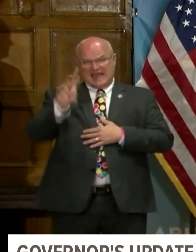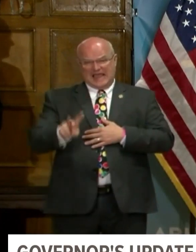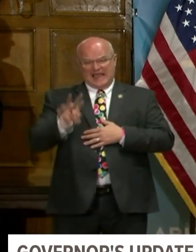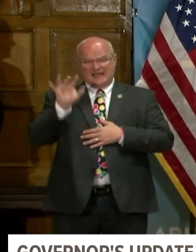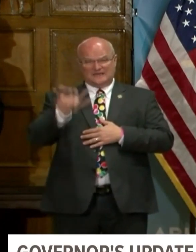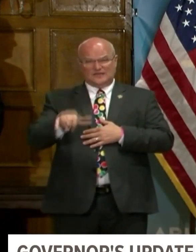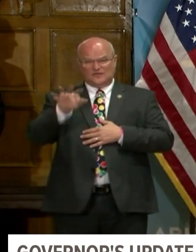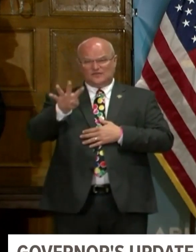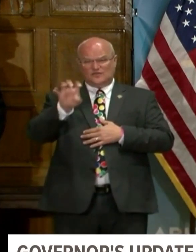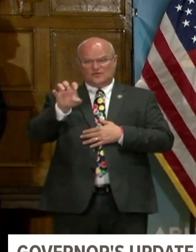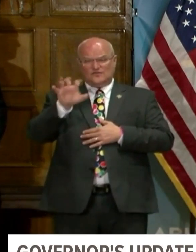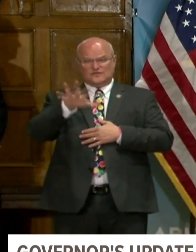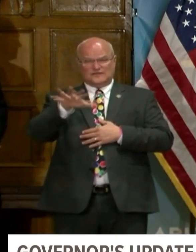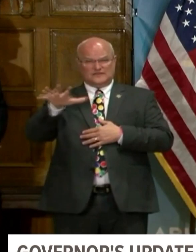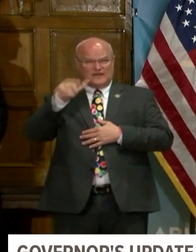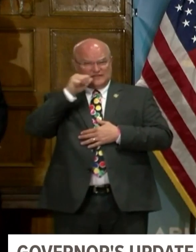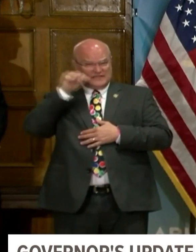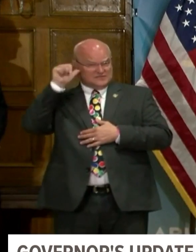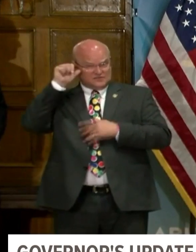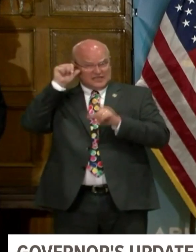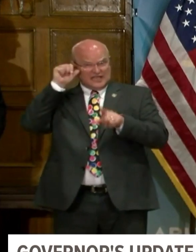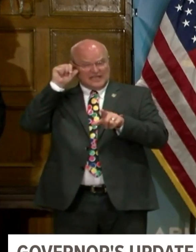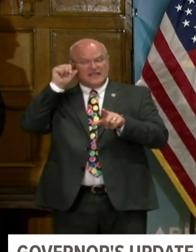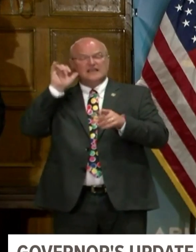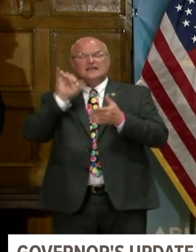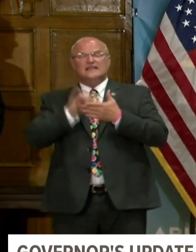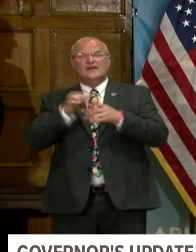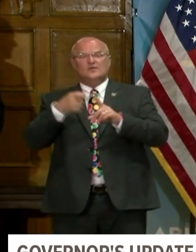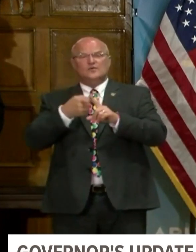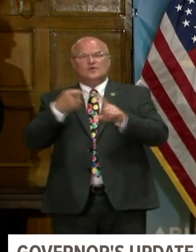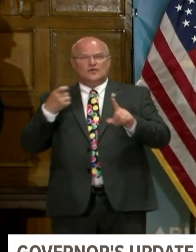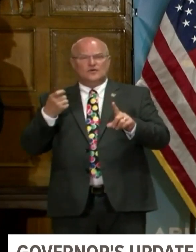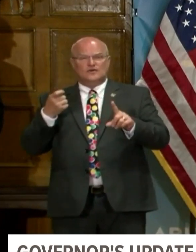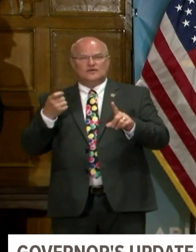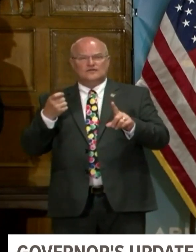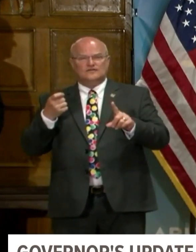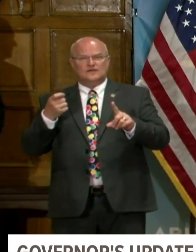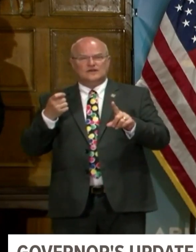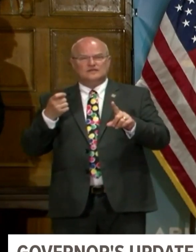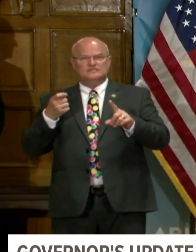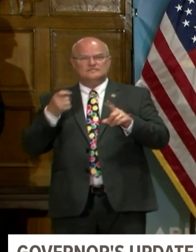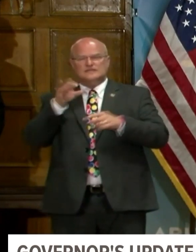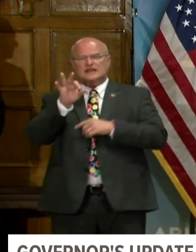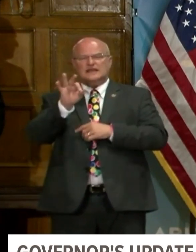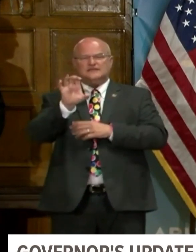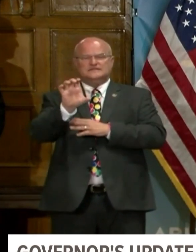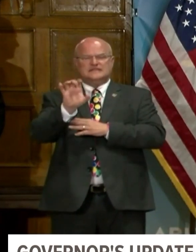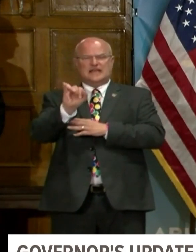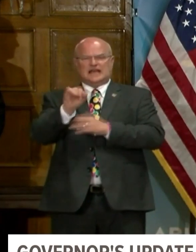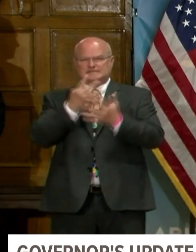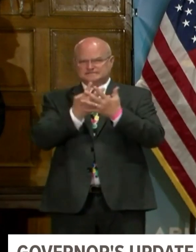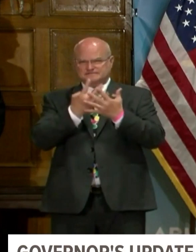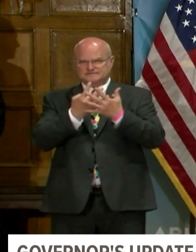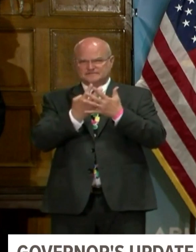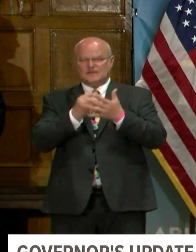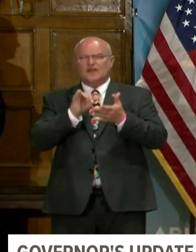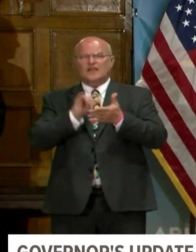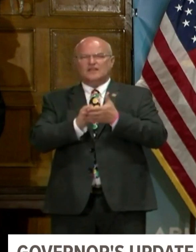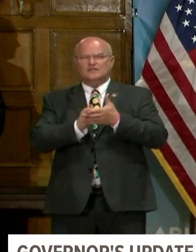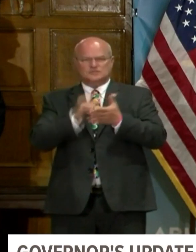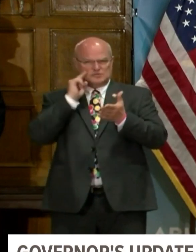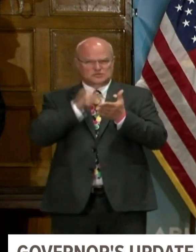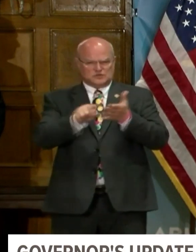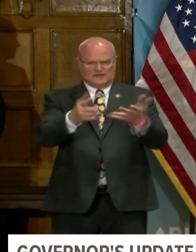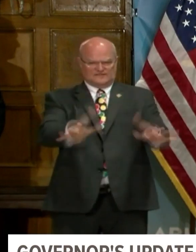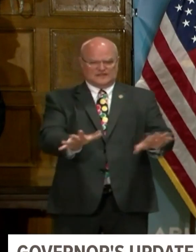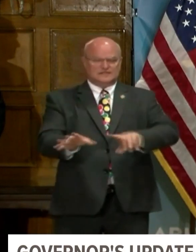those 455 from yesterday were from the FCI, so we consider those to be